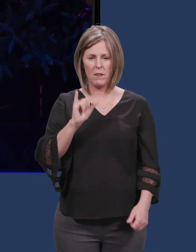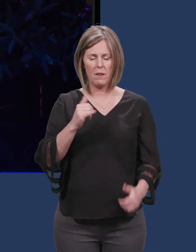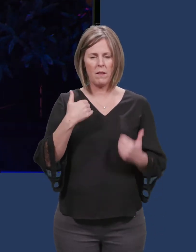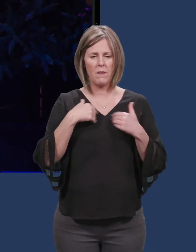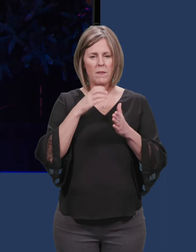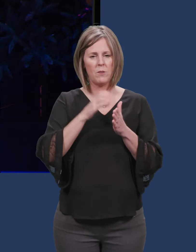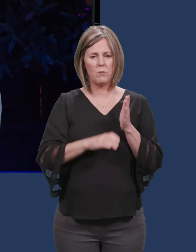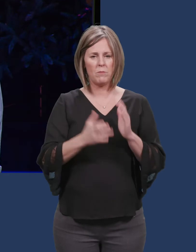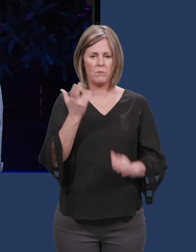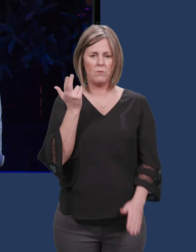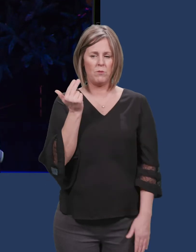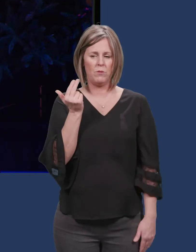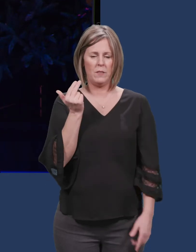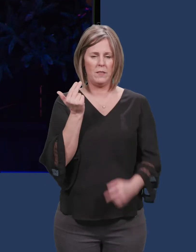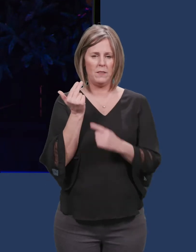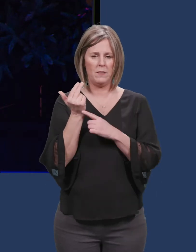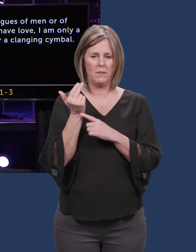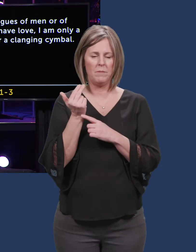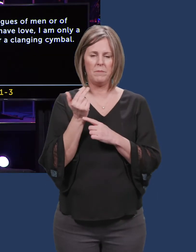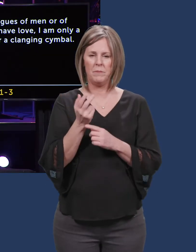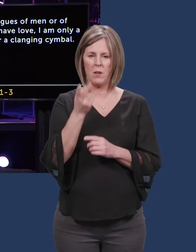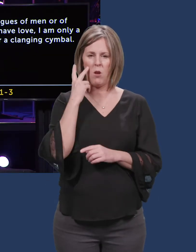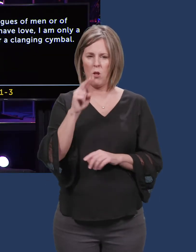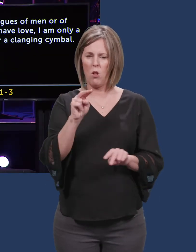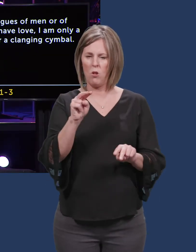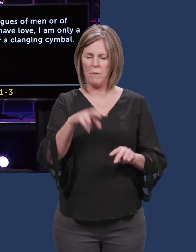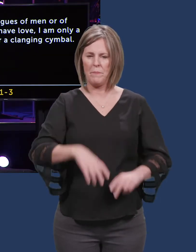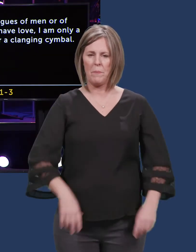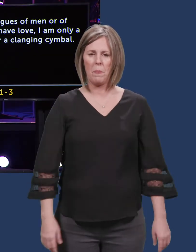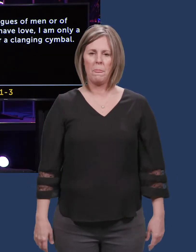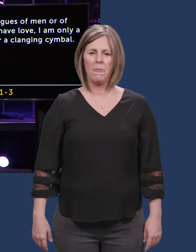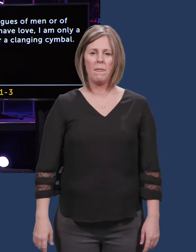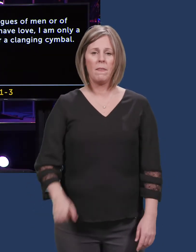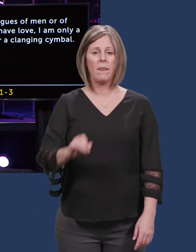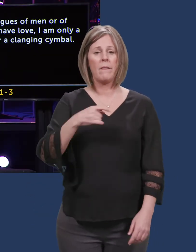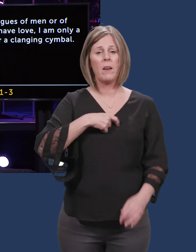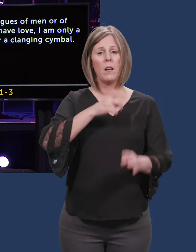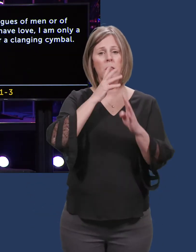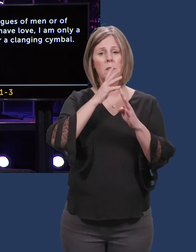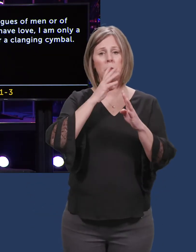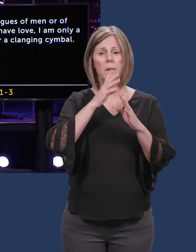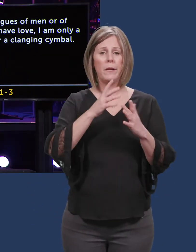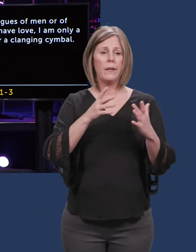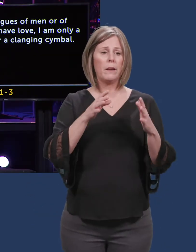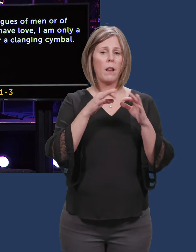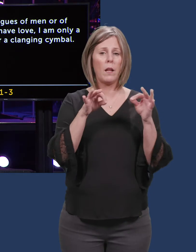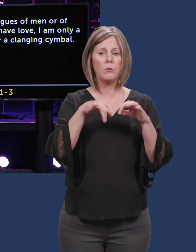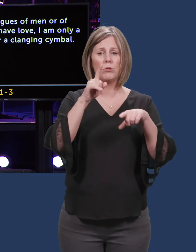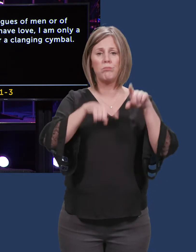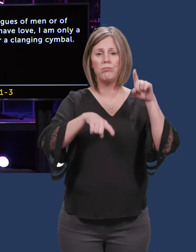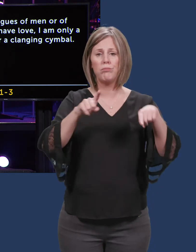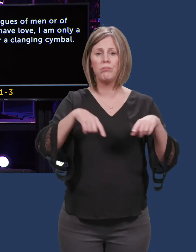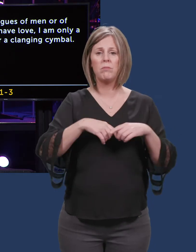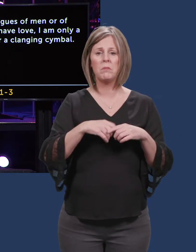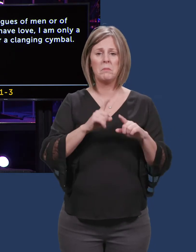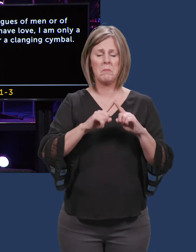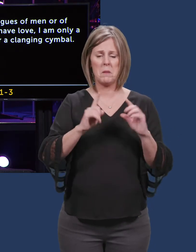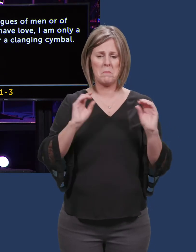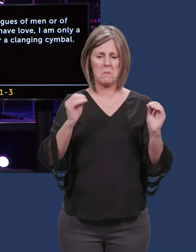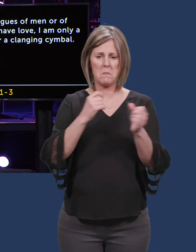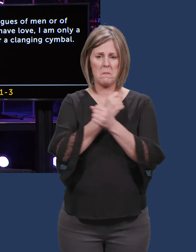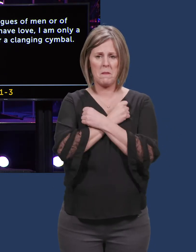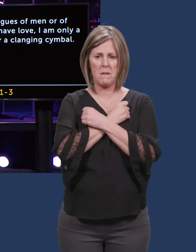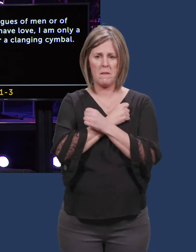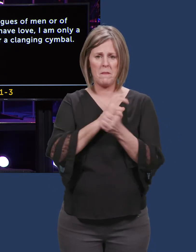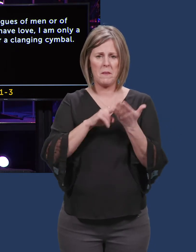13. This is how it starts. If I speak in the tongues of men or angels, but do not have love, I'm